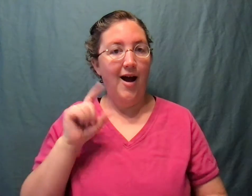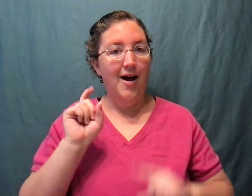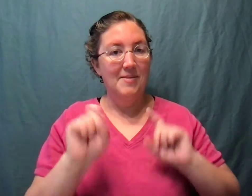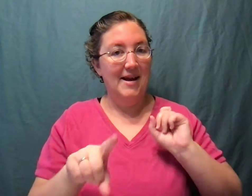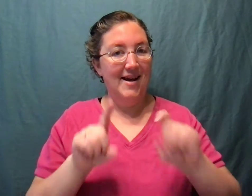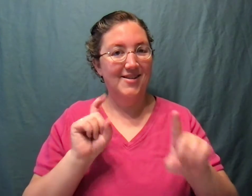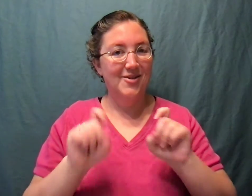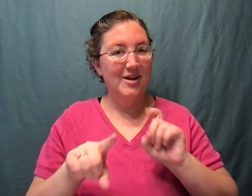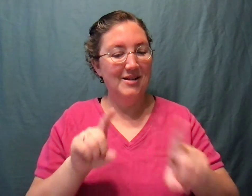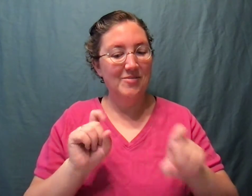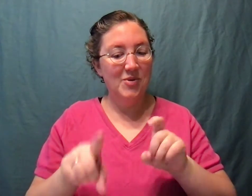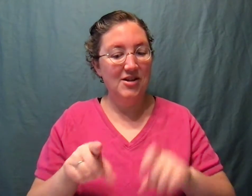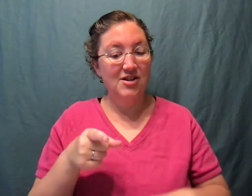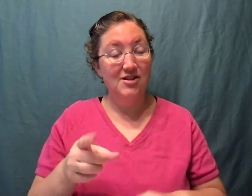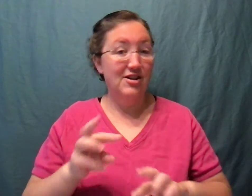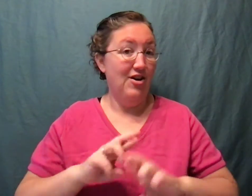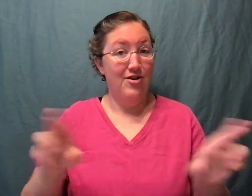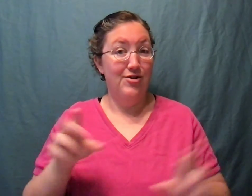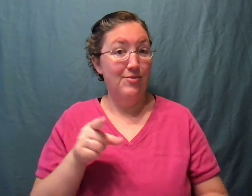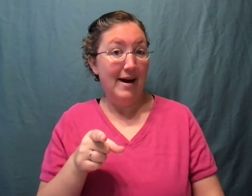I'm going to ask you guys some questions. Are you ready?